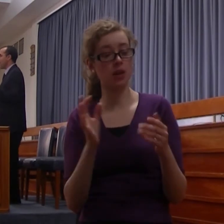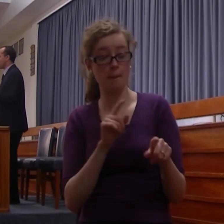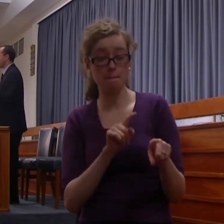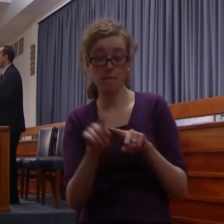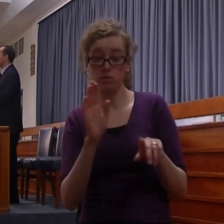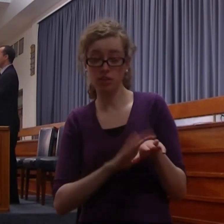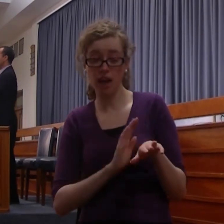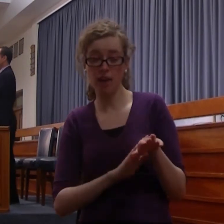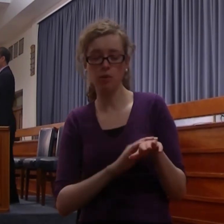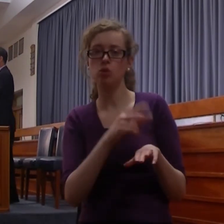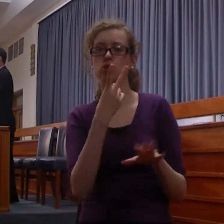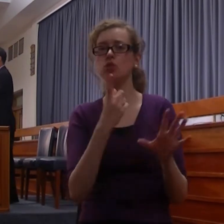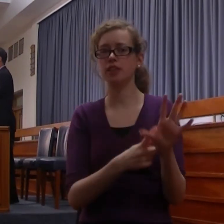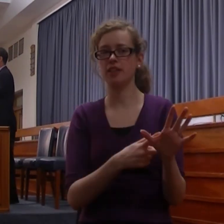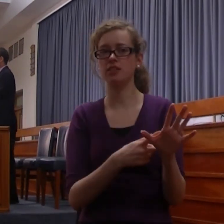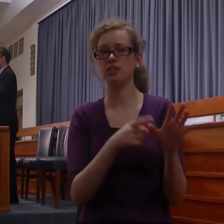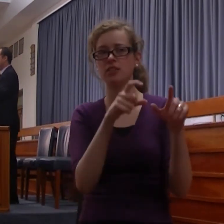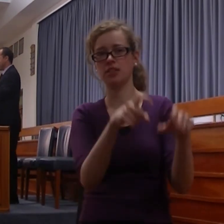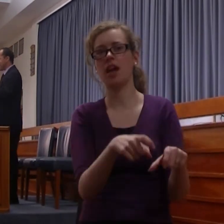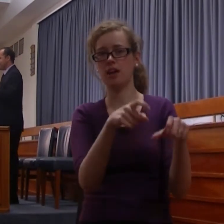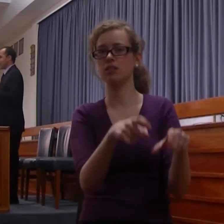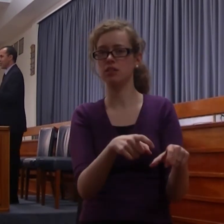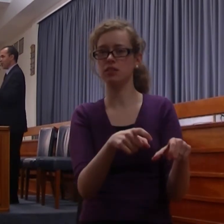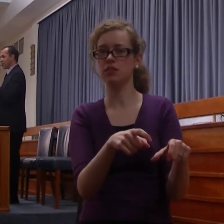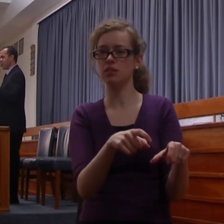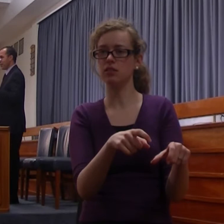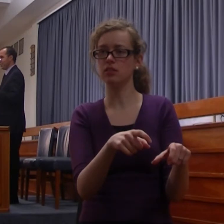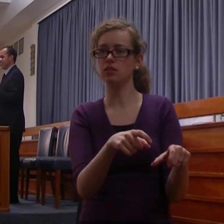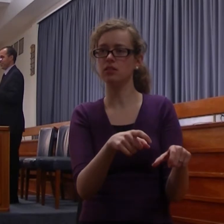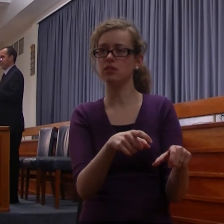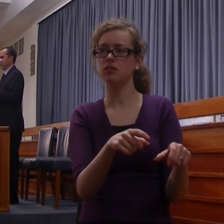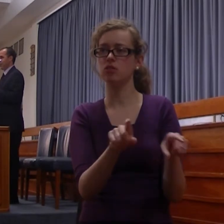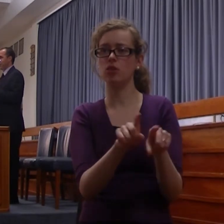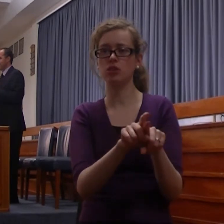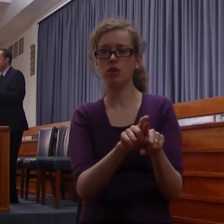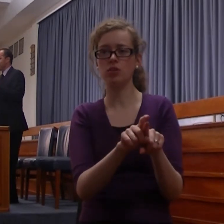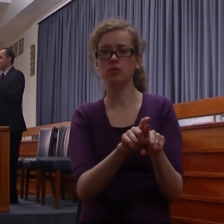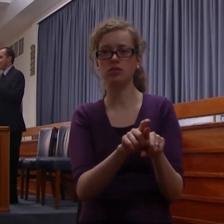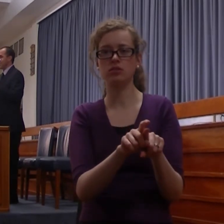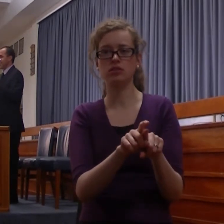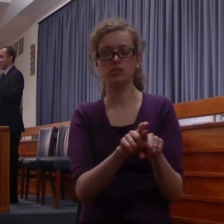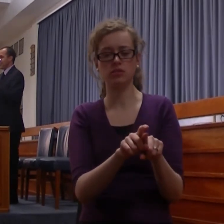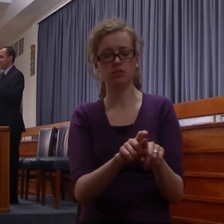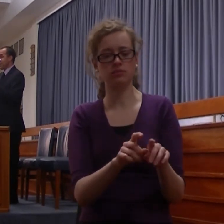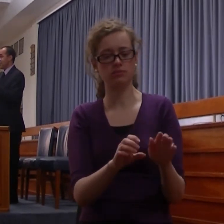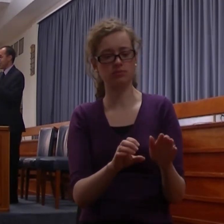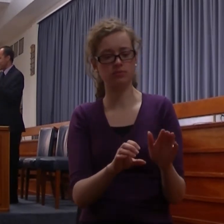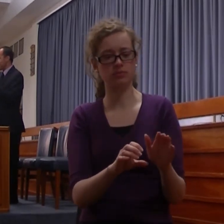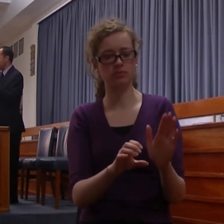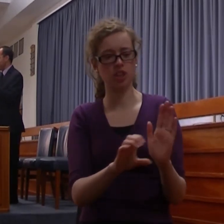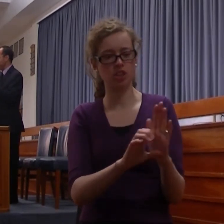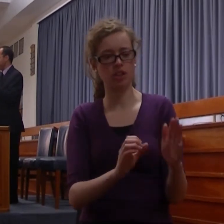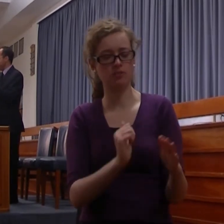Paul spent so much time, except in the city of Ephesus, where he spent more than 2 years.